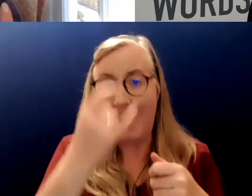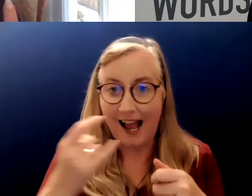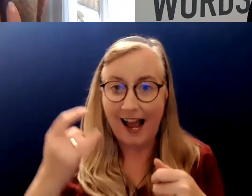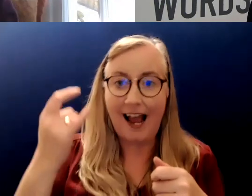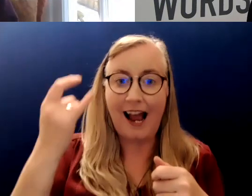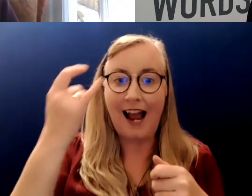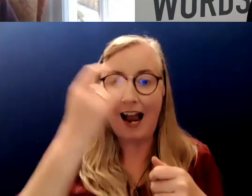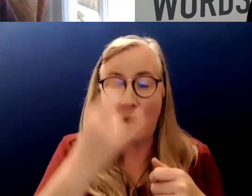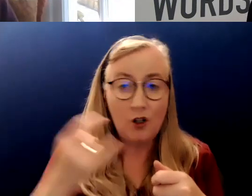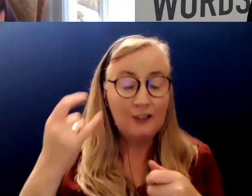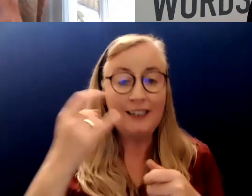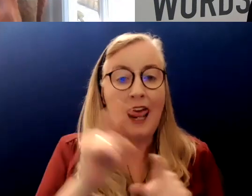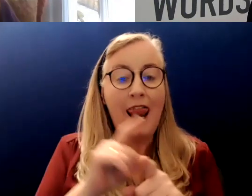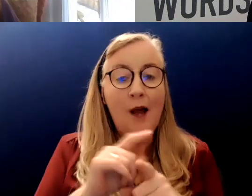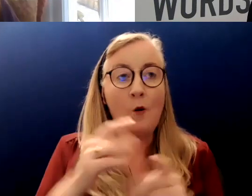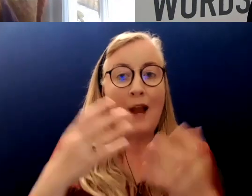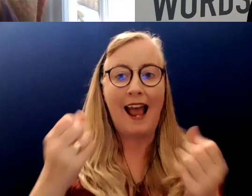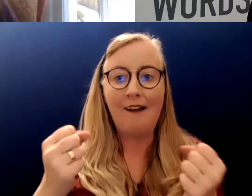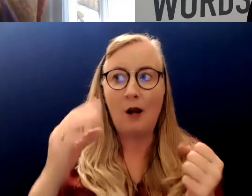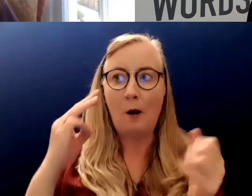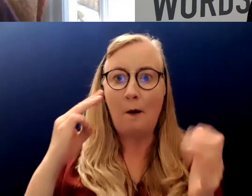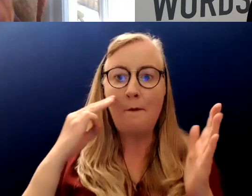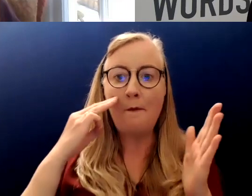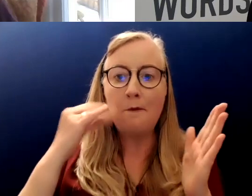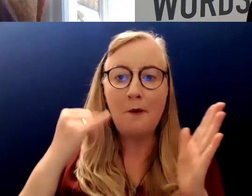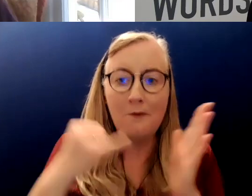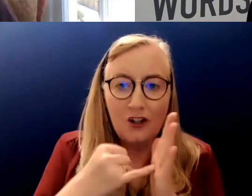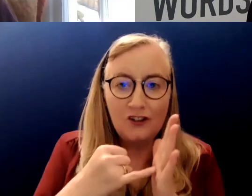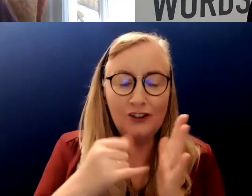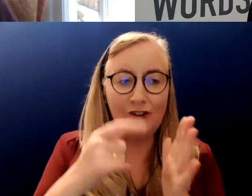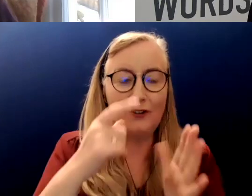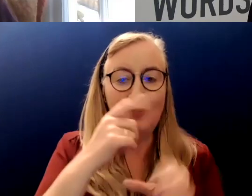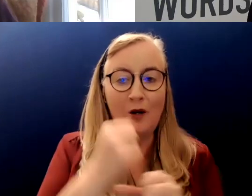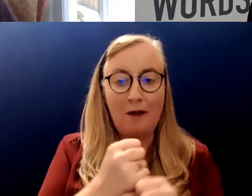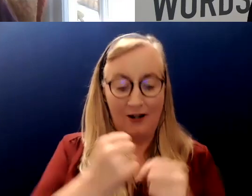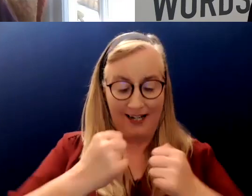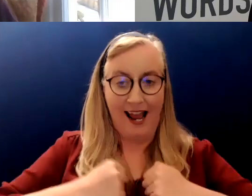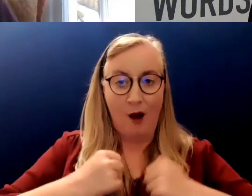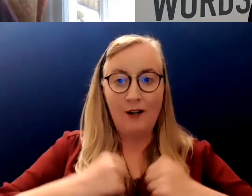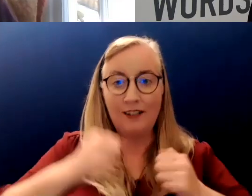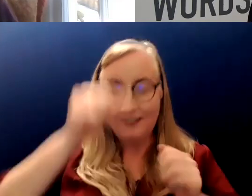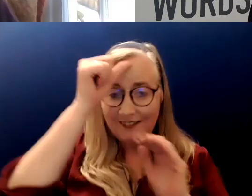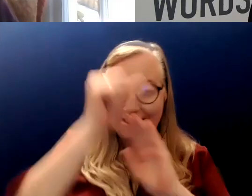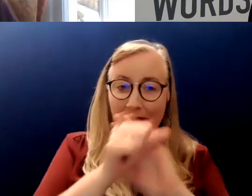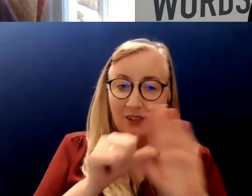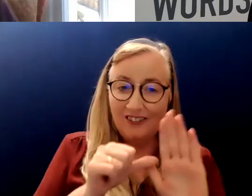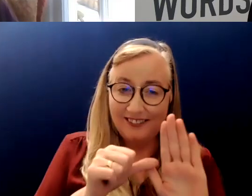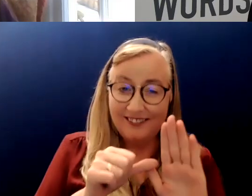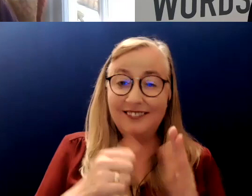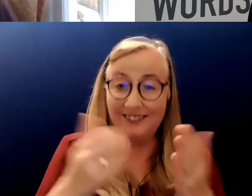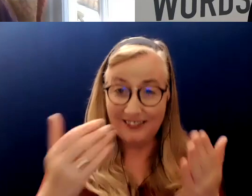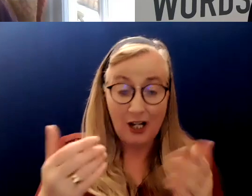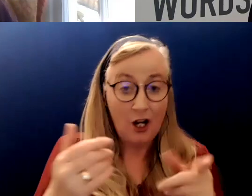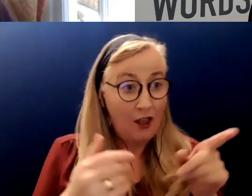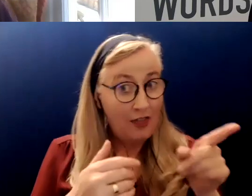gave each other permission to talk about all of our experiences. And there were